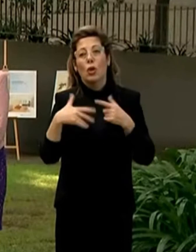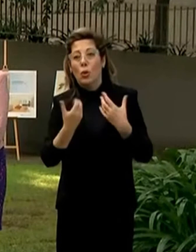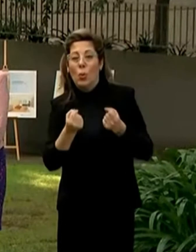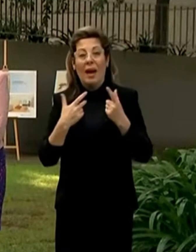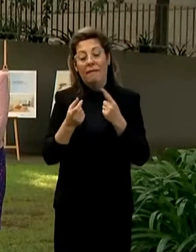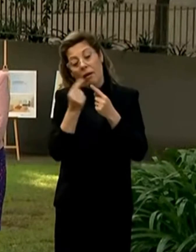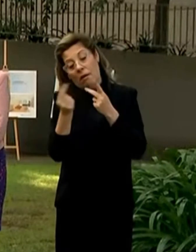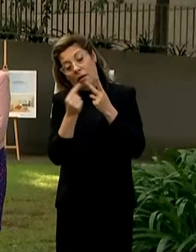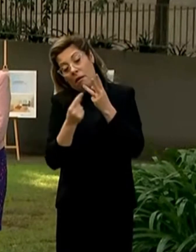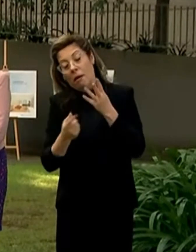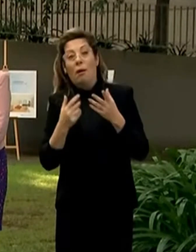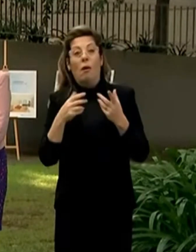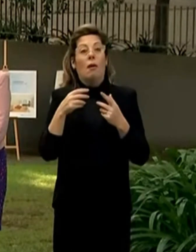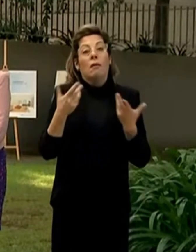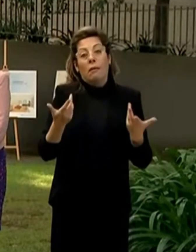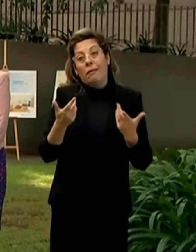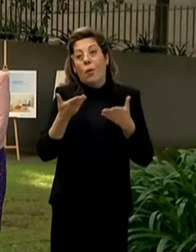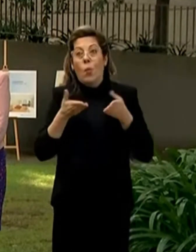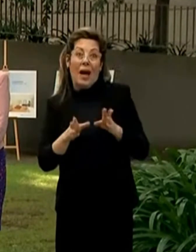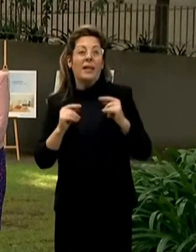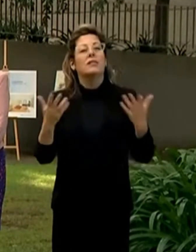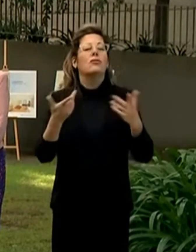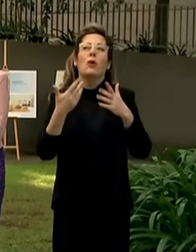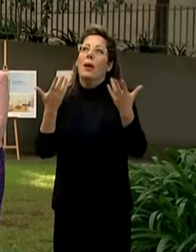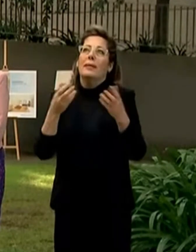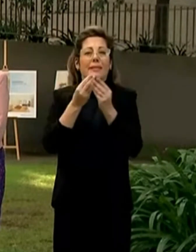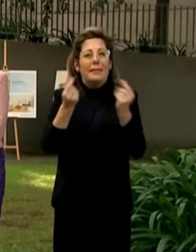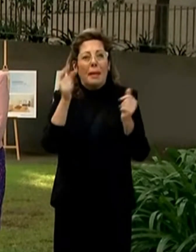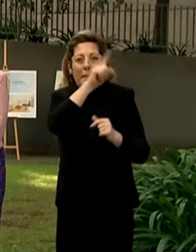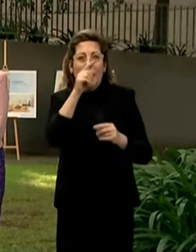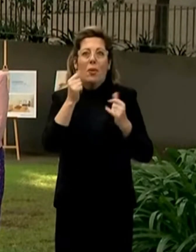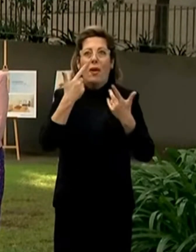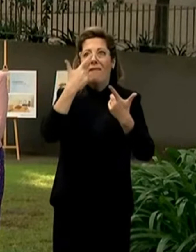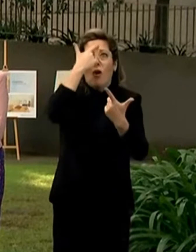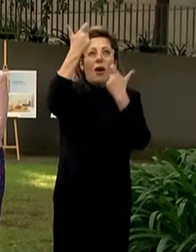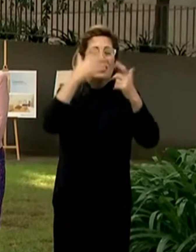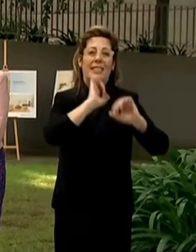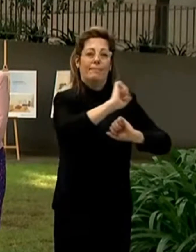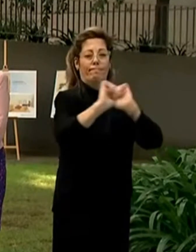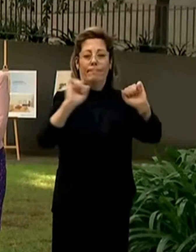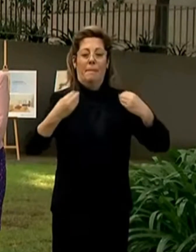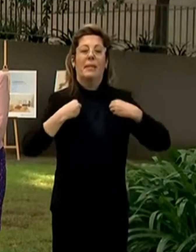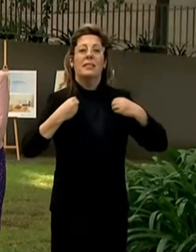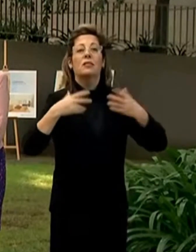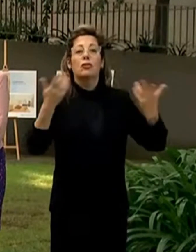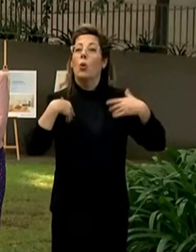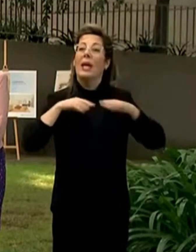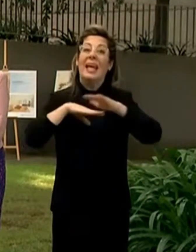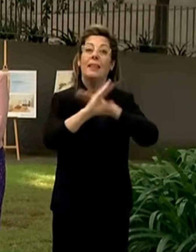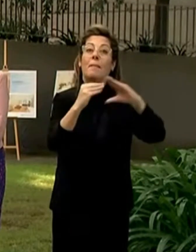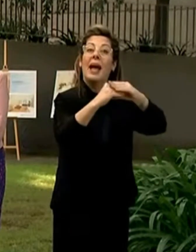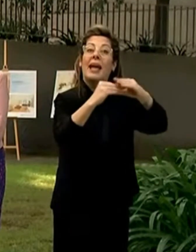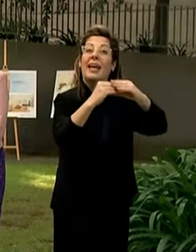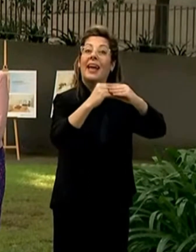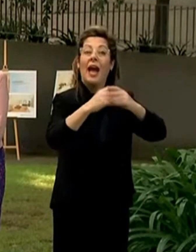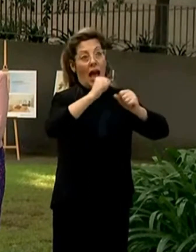a number of businesses have done other things. So for instance, if you go into the bank, there's a plastic screen that protects the tellers from